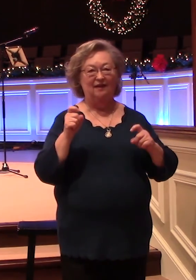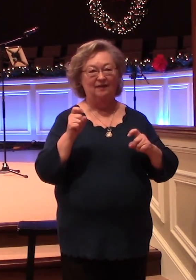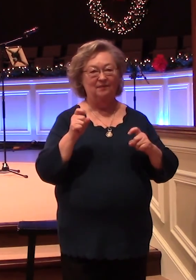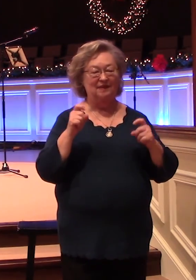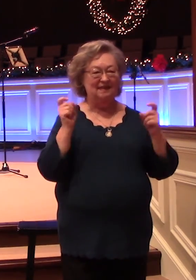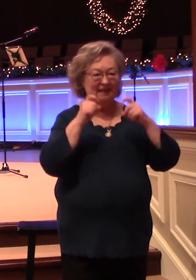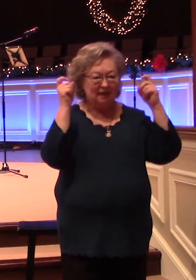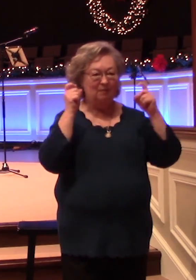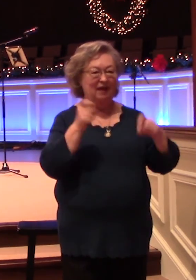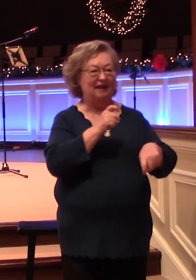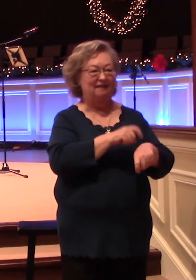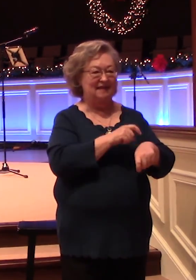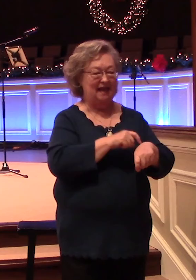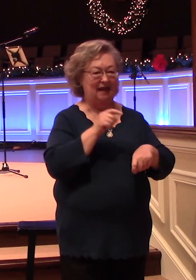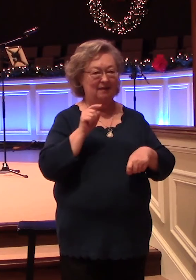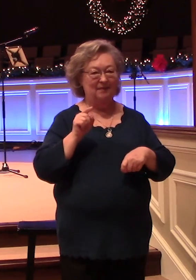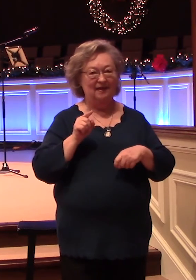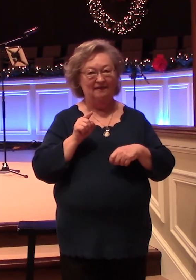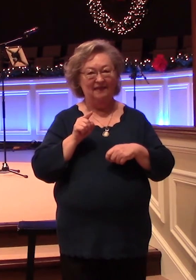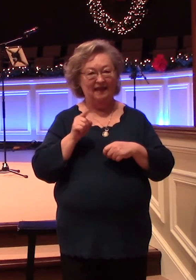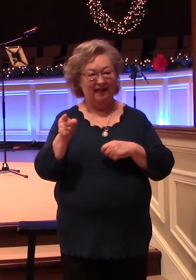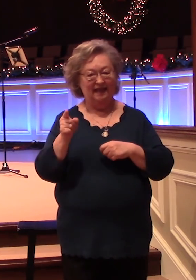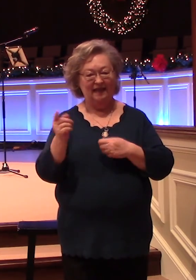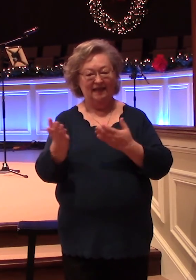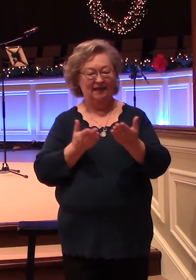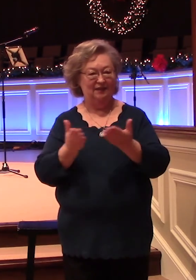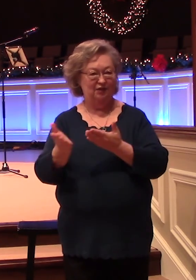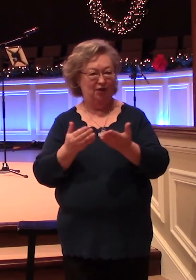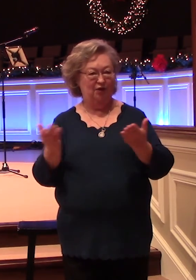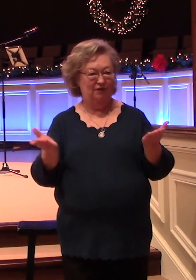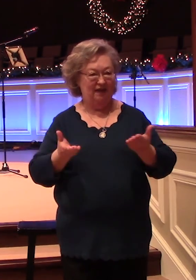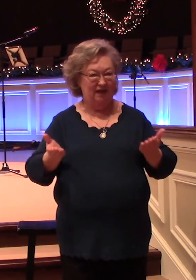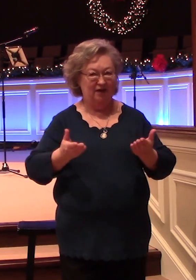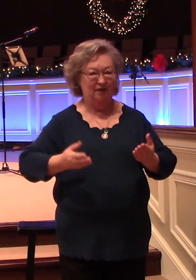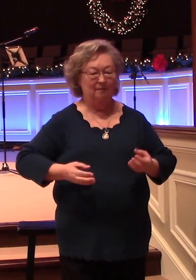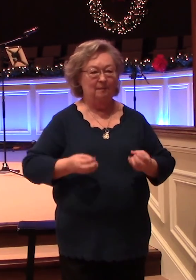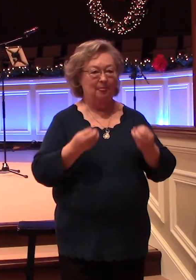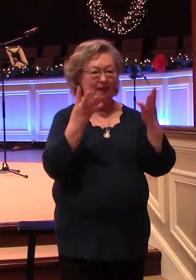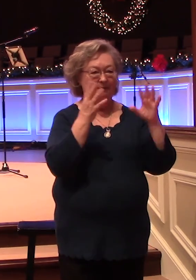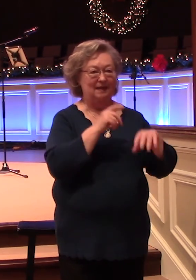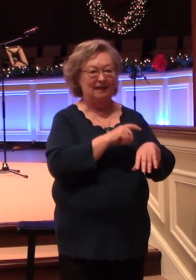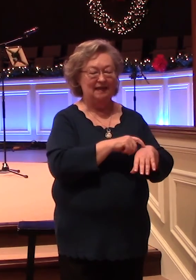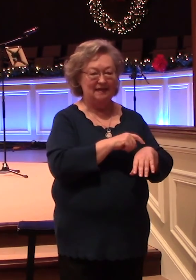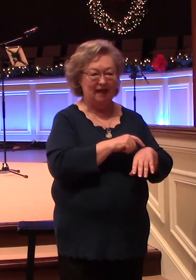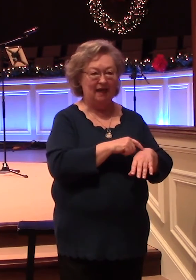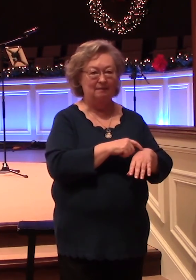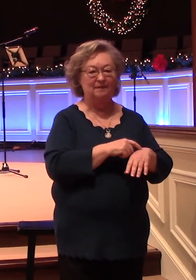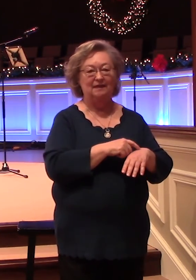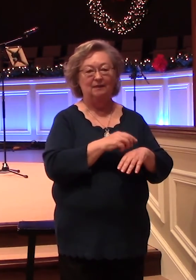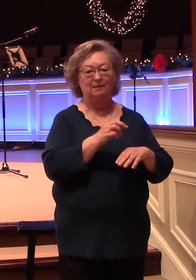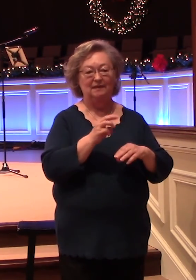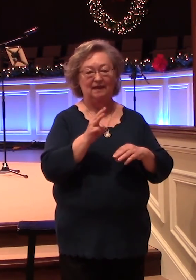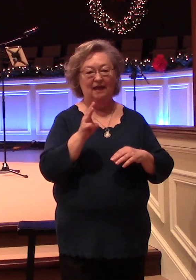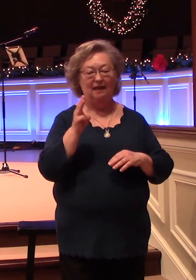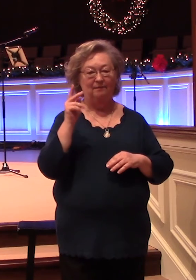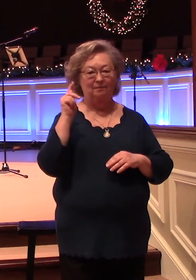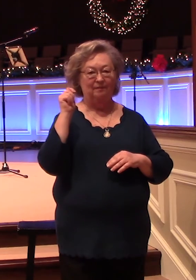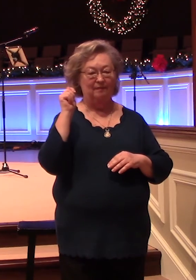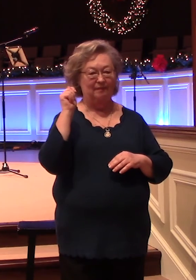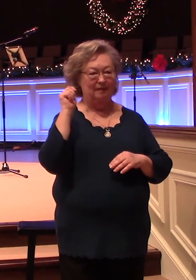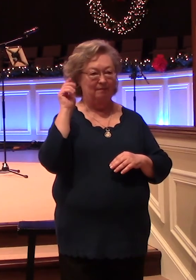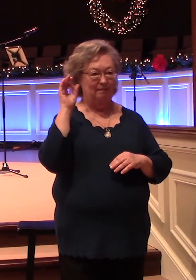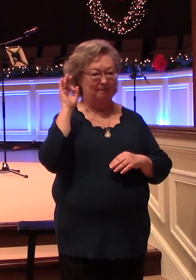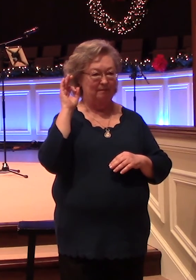Fairhope, served here on a number of occasions as a minister in various roles. Served on the other side of the world in Mauritius